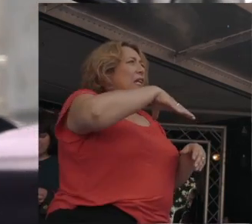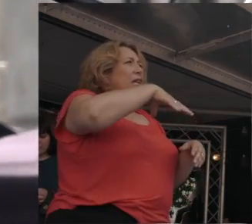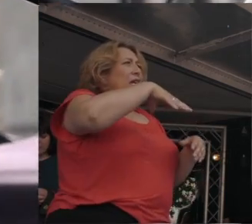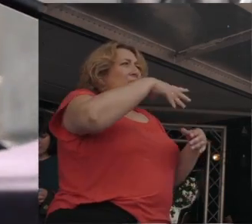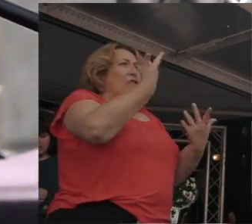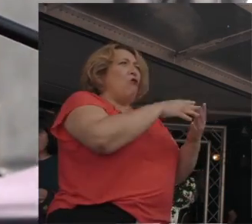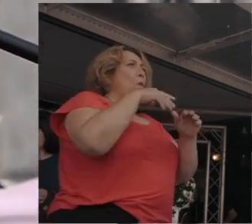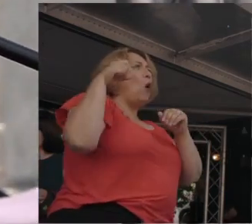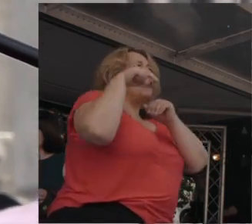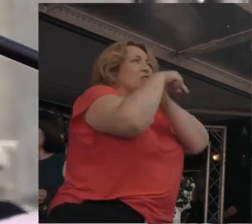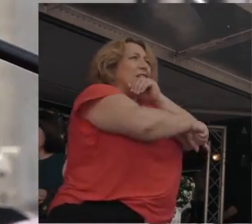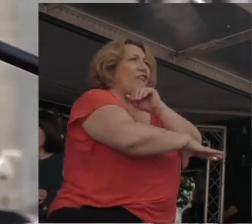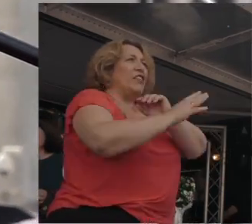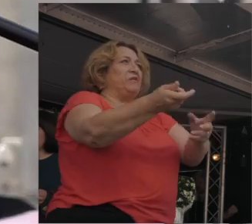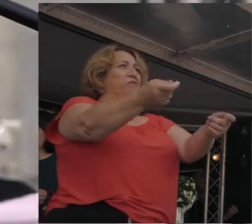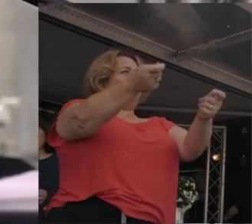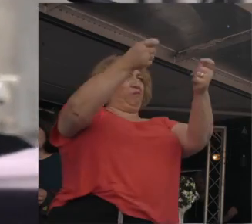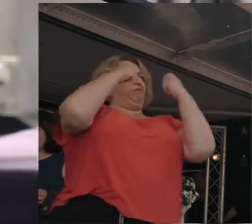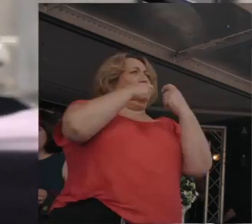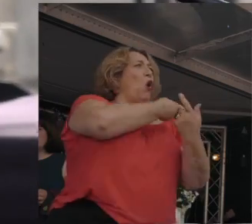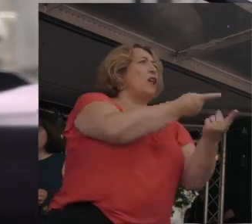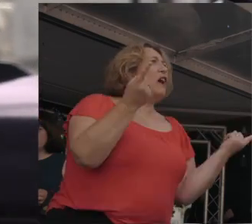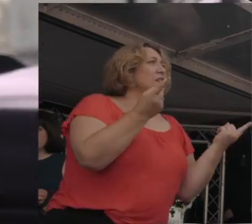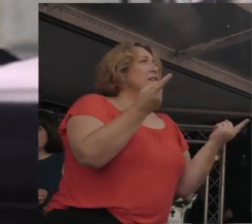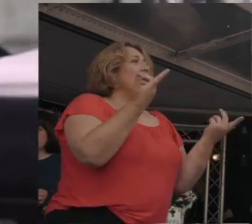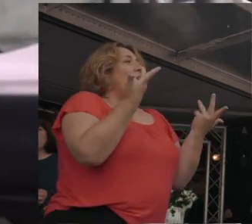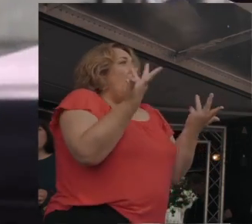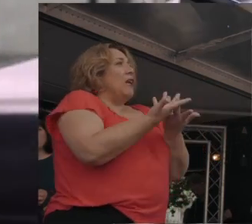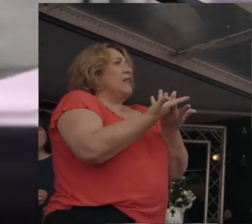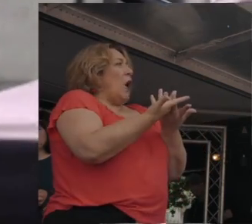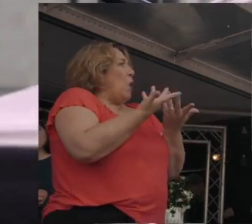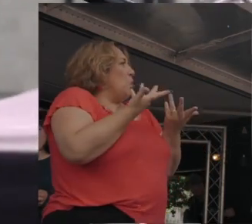was imposed upon us, and the way in which